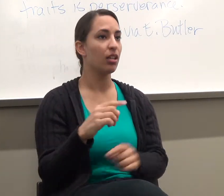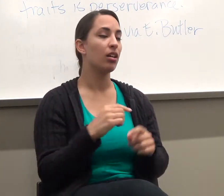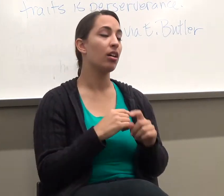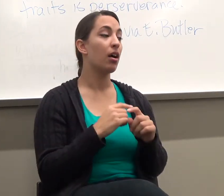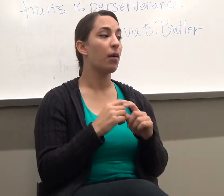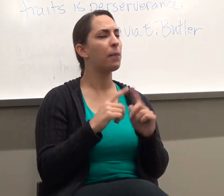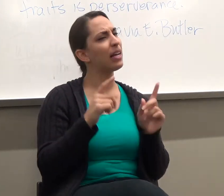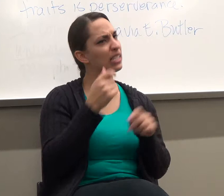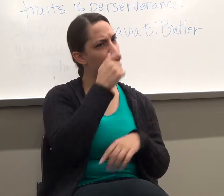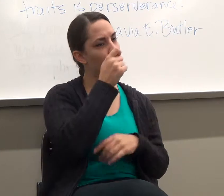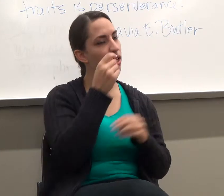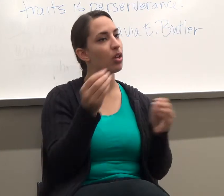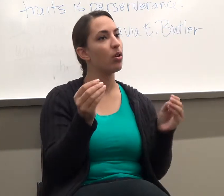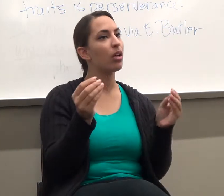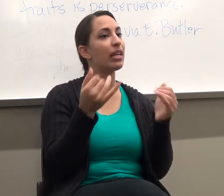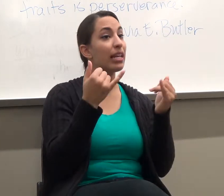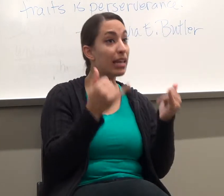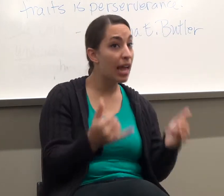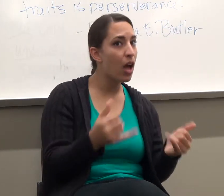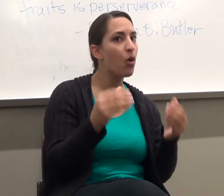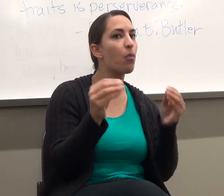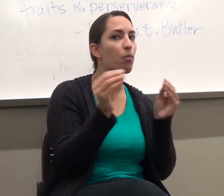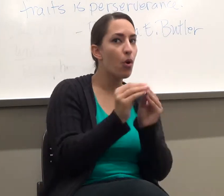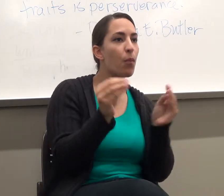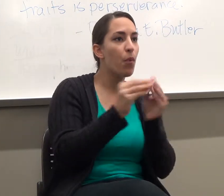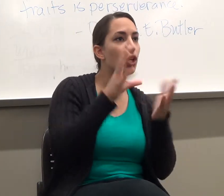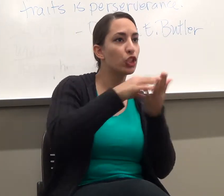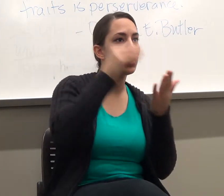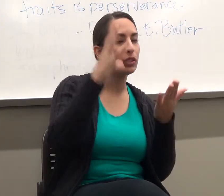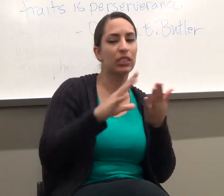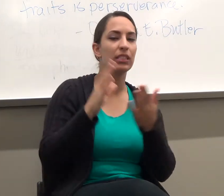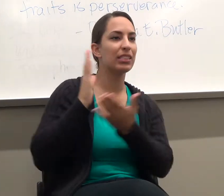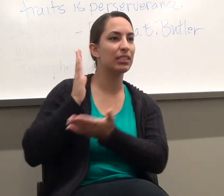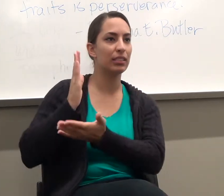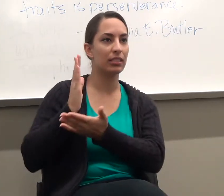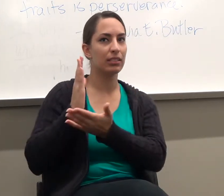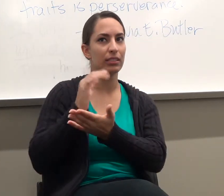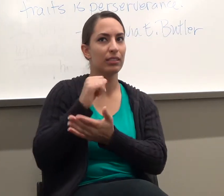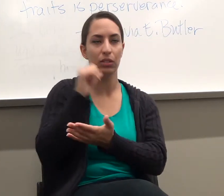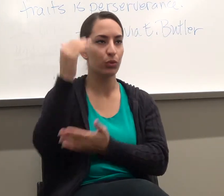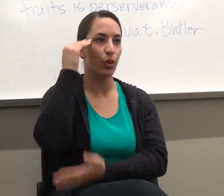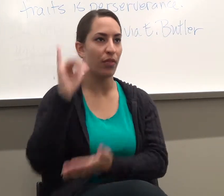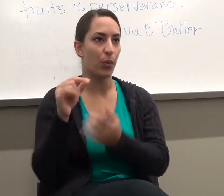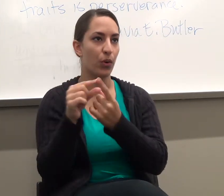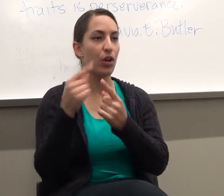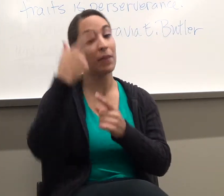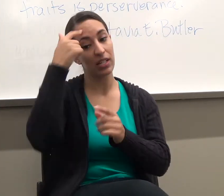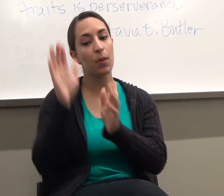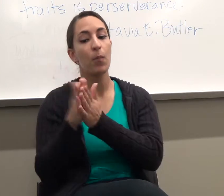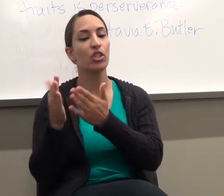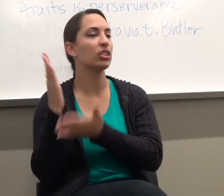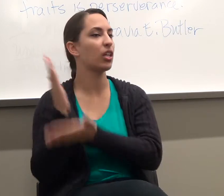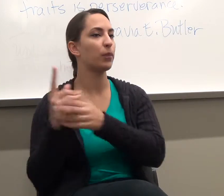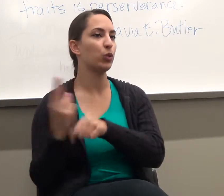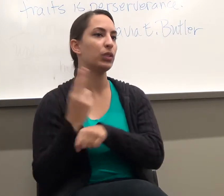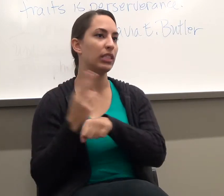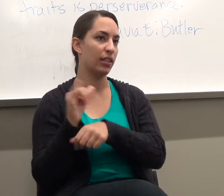word. I think most of the grammar books are kind of moving toward the other thing they call it. So this is a